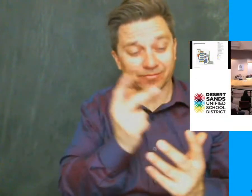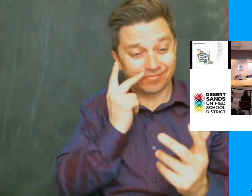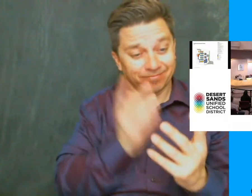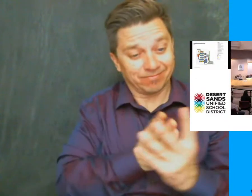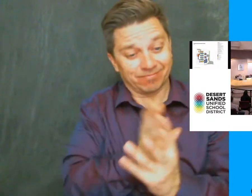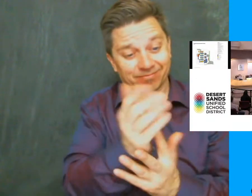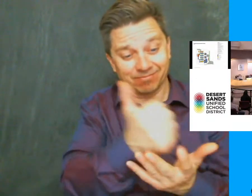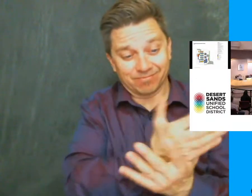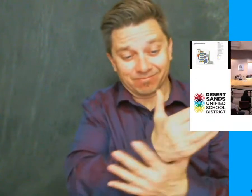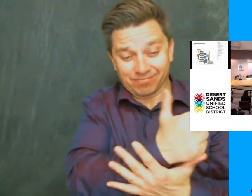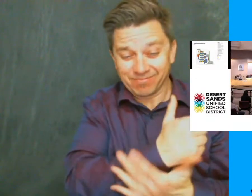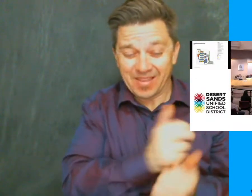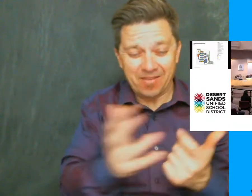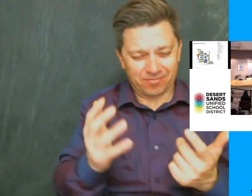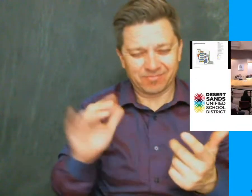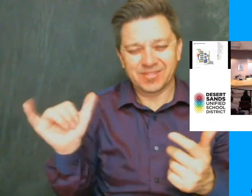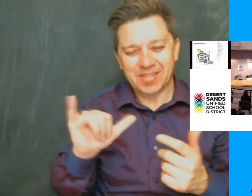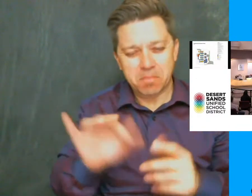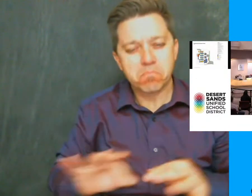So that's important.